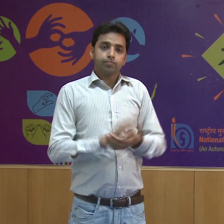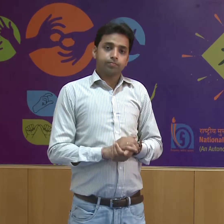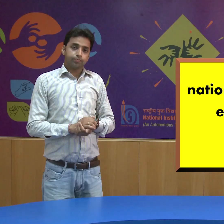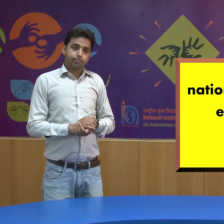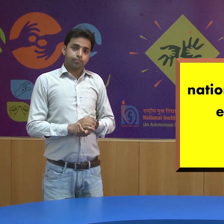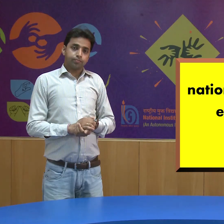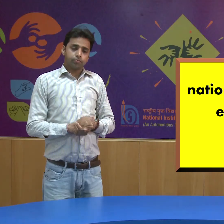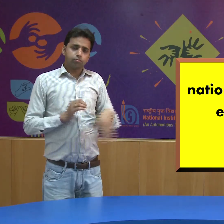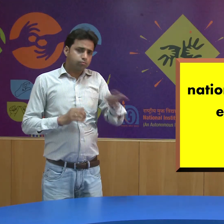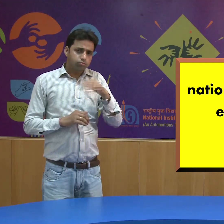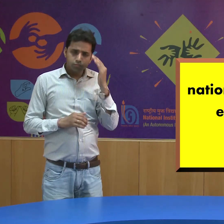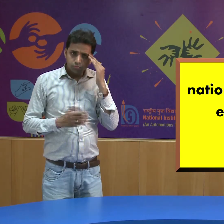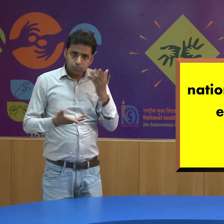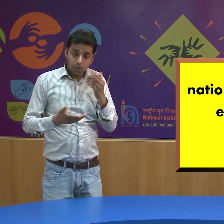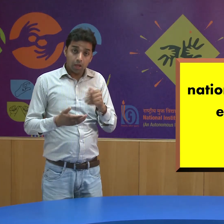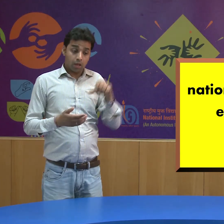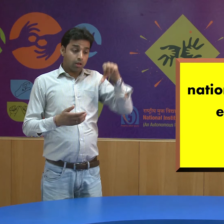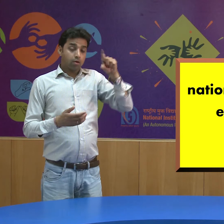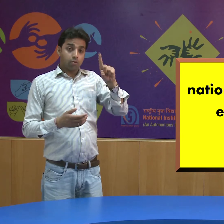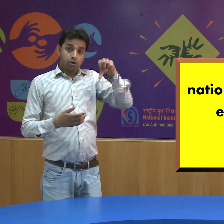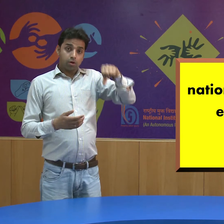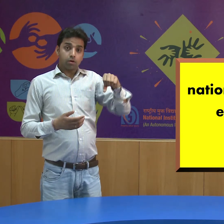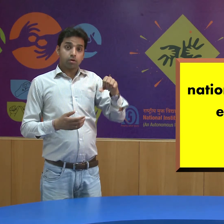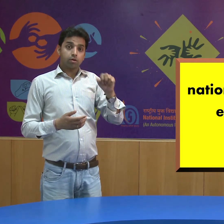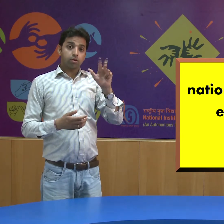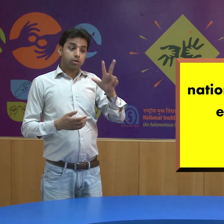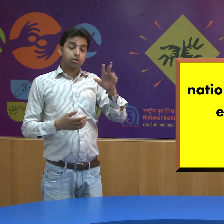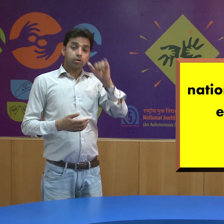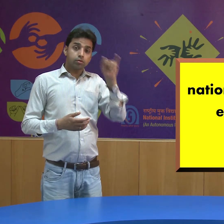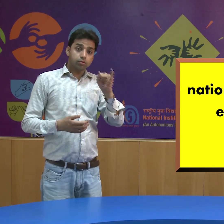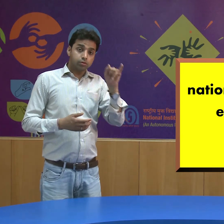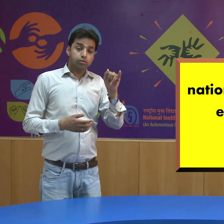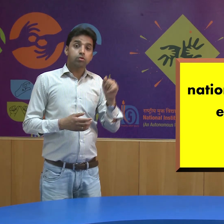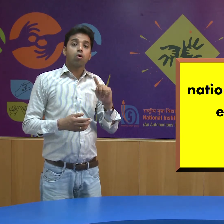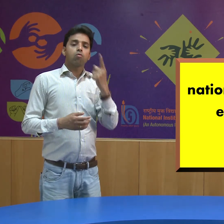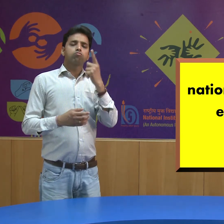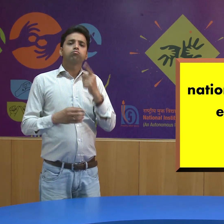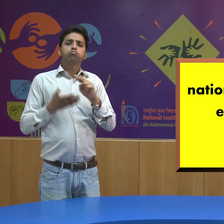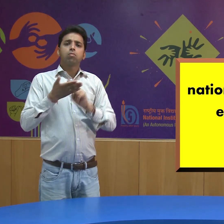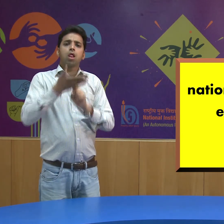Do you know that in 1986, the first national education policy was